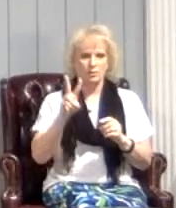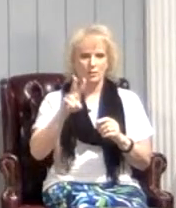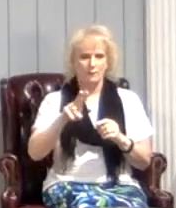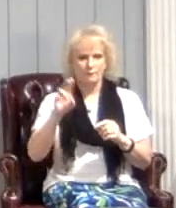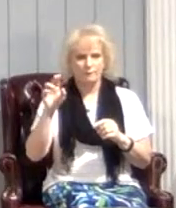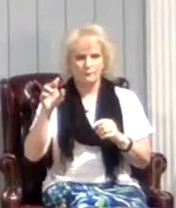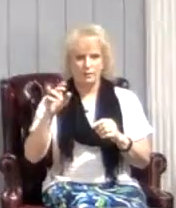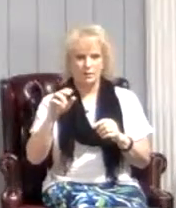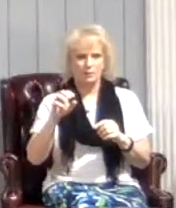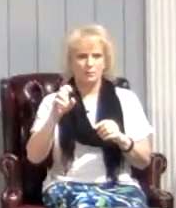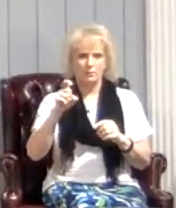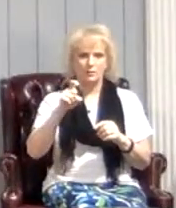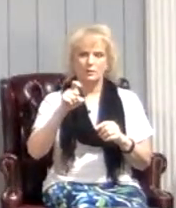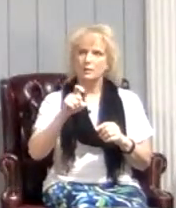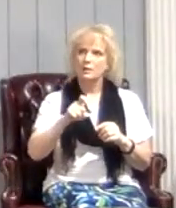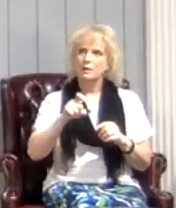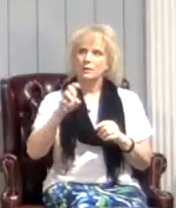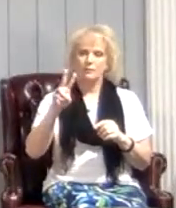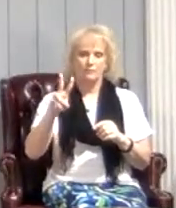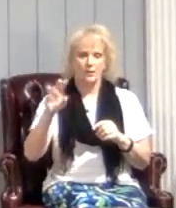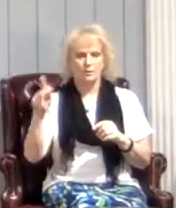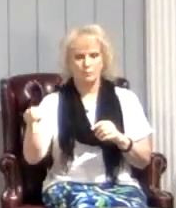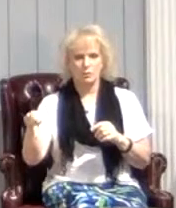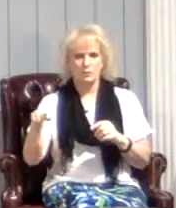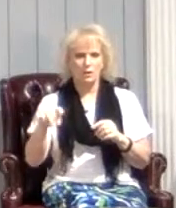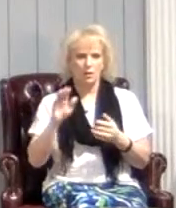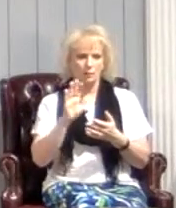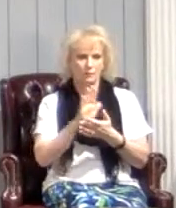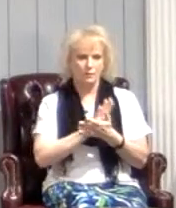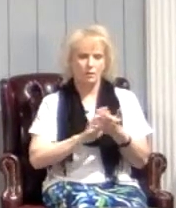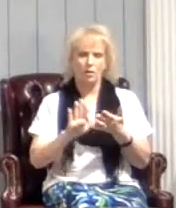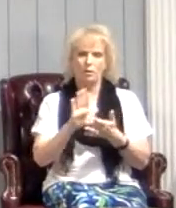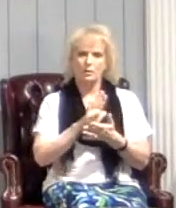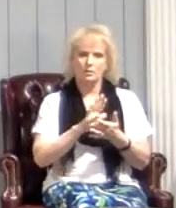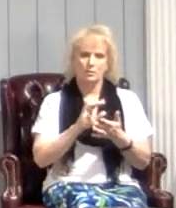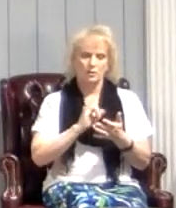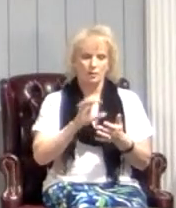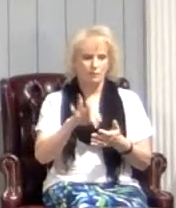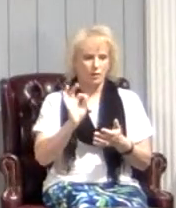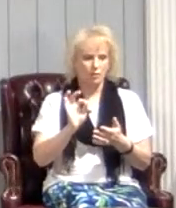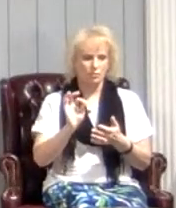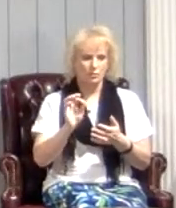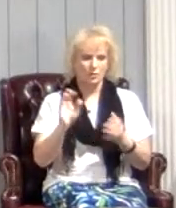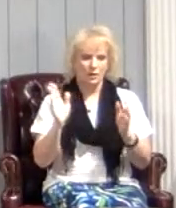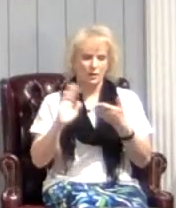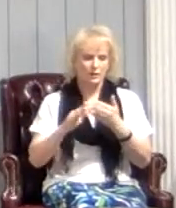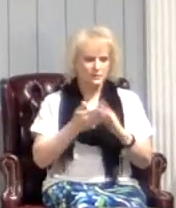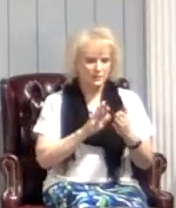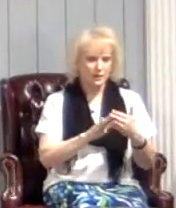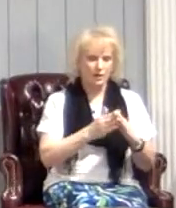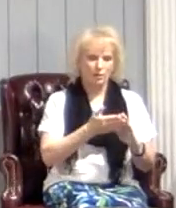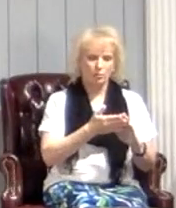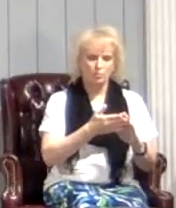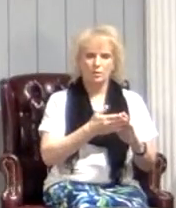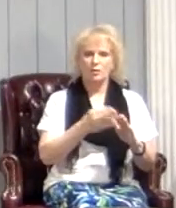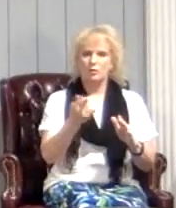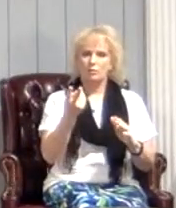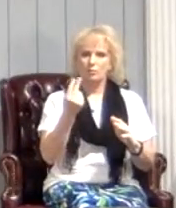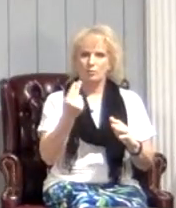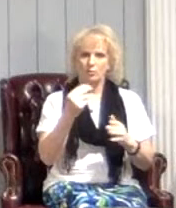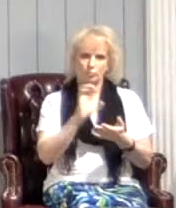talked to the pastor of my church, and we found a little town of 1,200 people in it, and we started knocking doors,